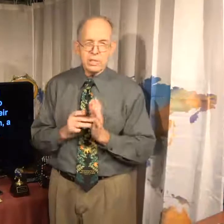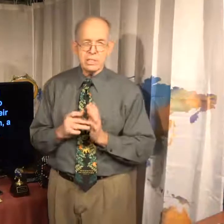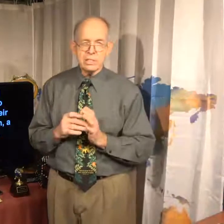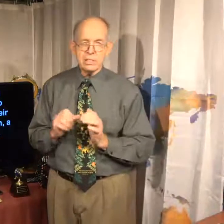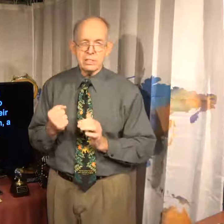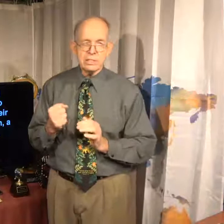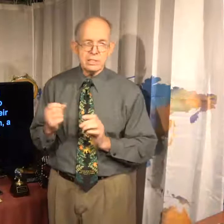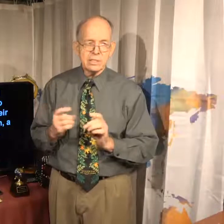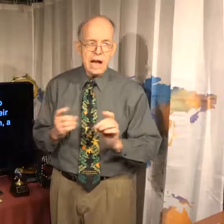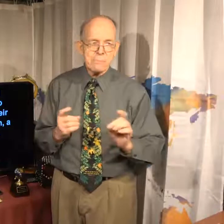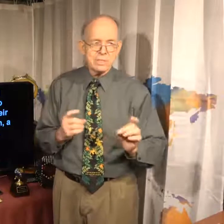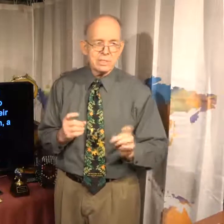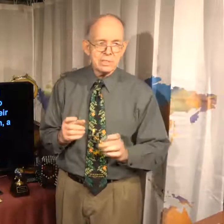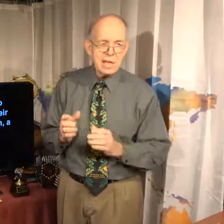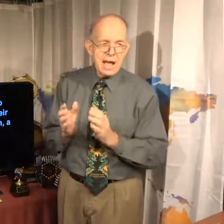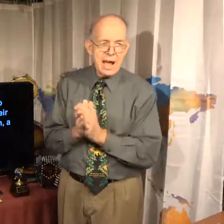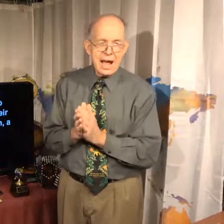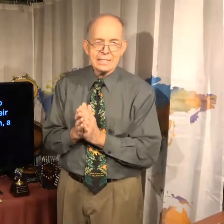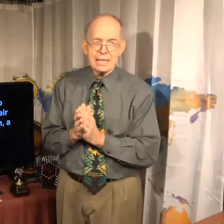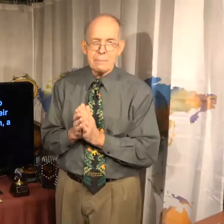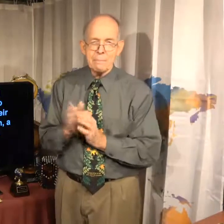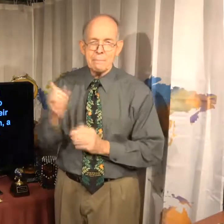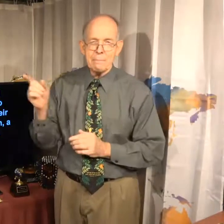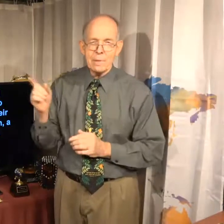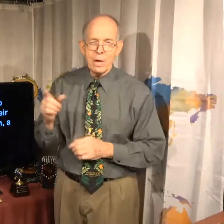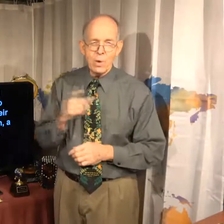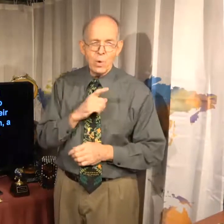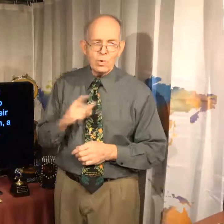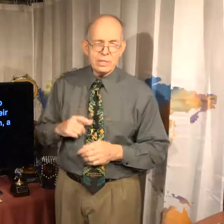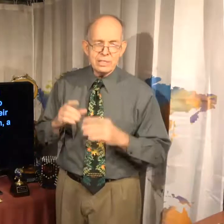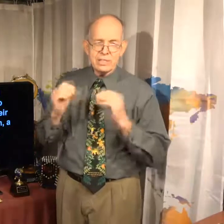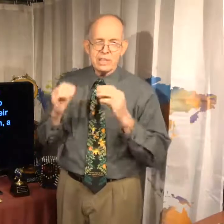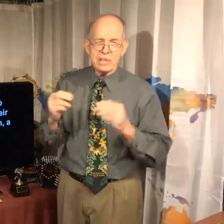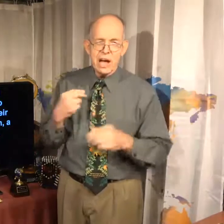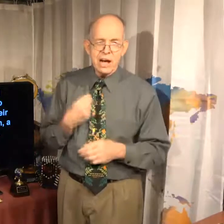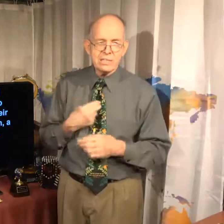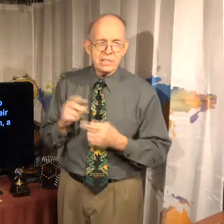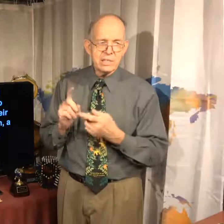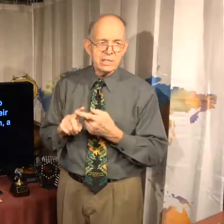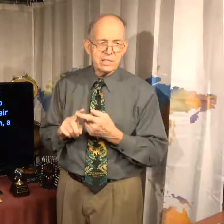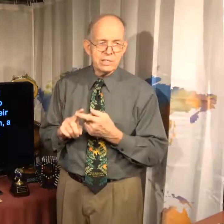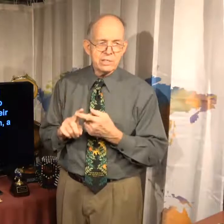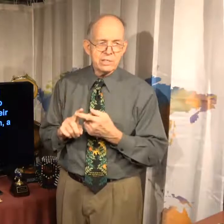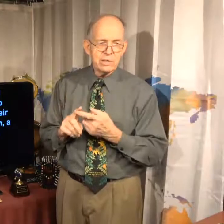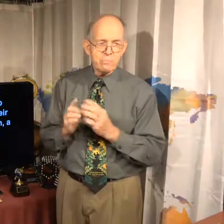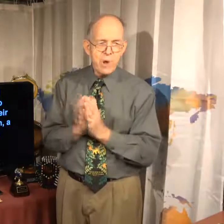Jesus, the shepherd, asked him, Lord, teach us to pray.